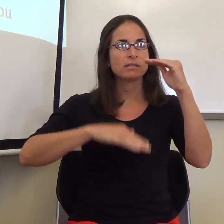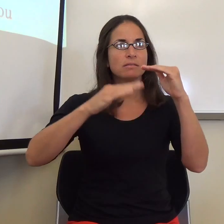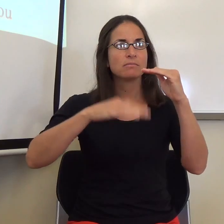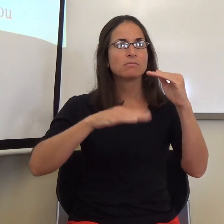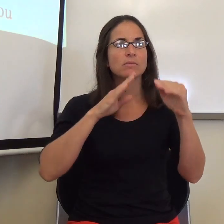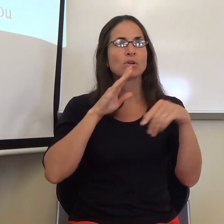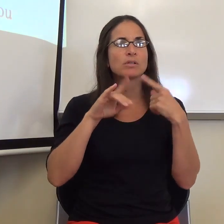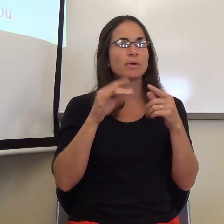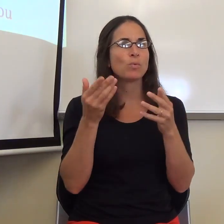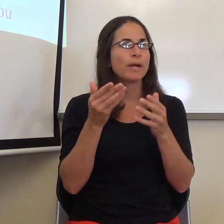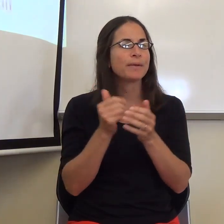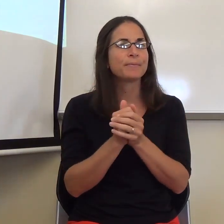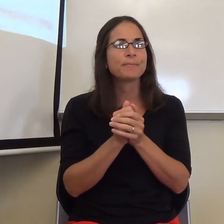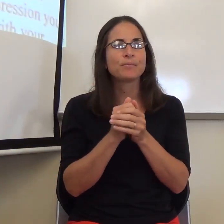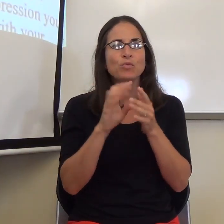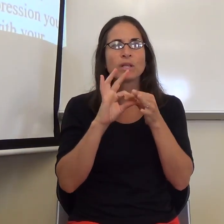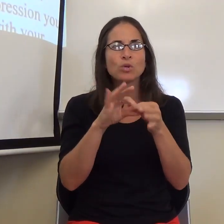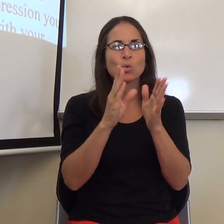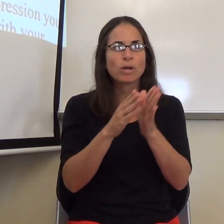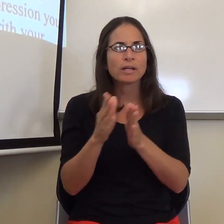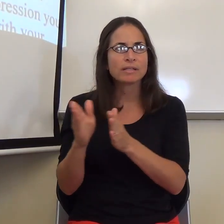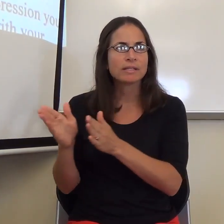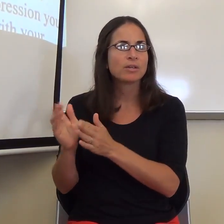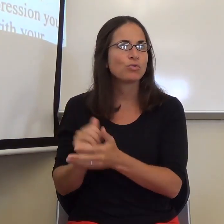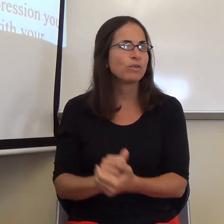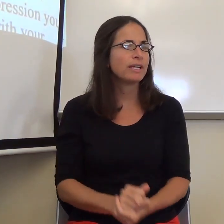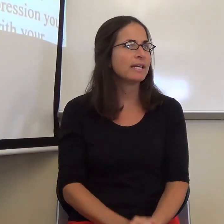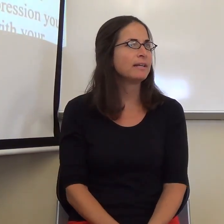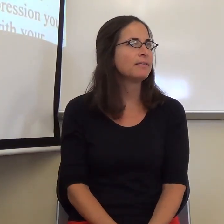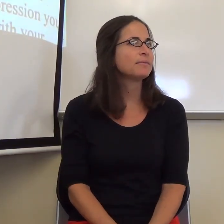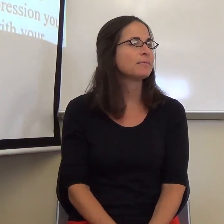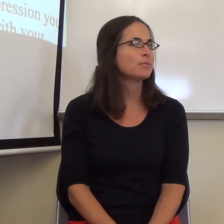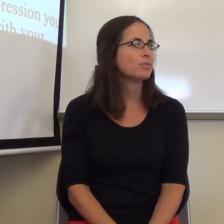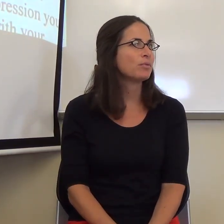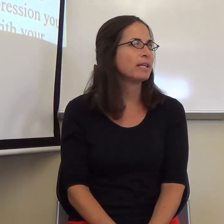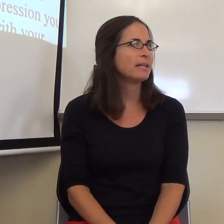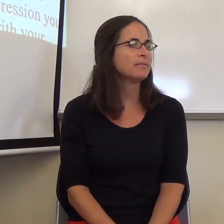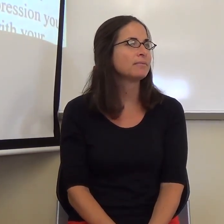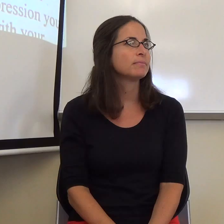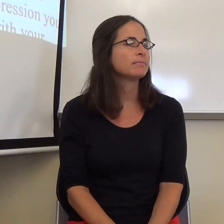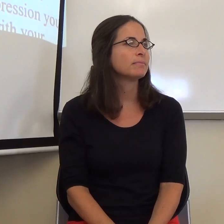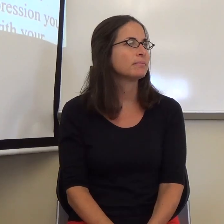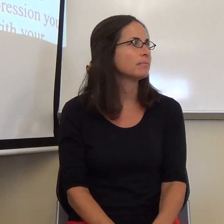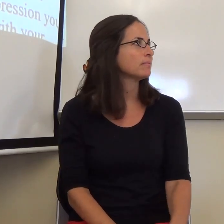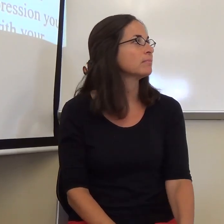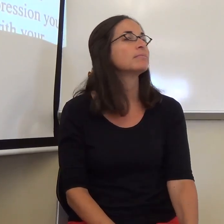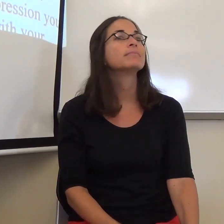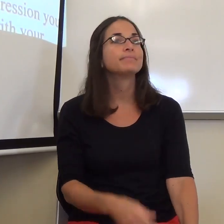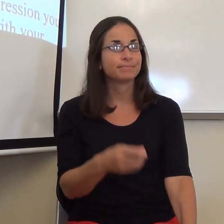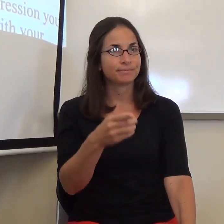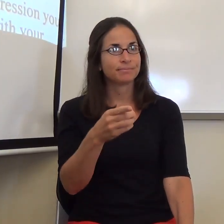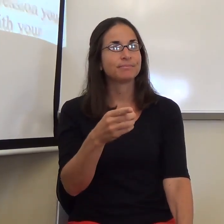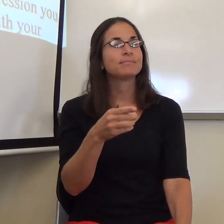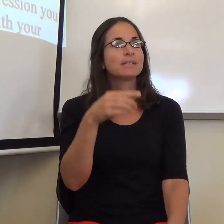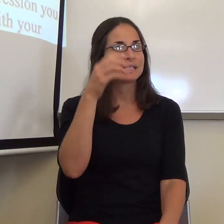as far as organization? What's this Reading. section about? Reading. This is about the reading. Oh, Sandra, can we see your